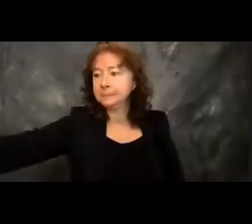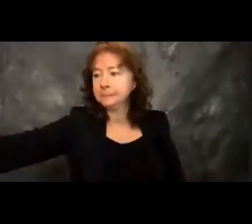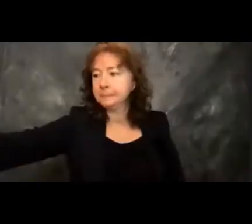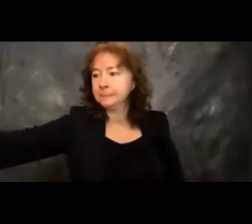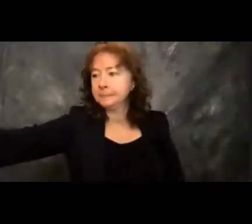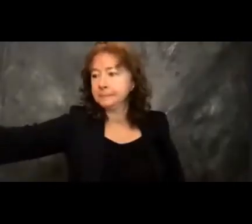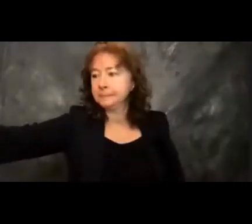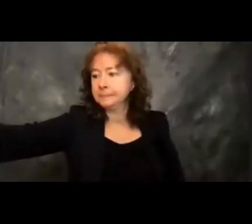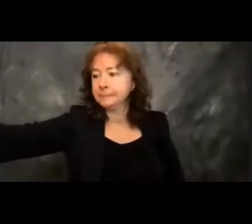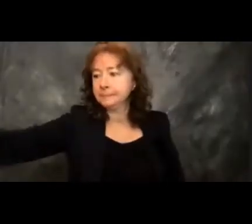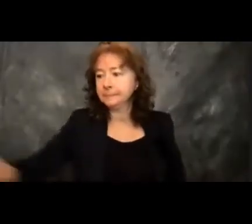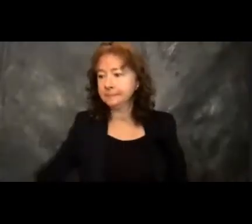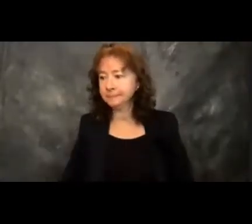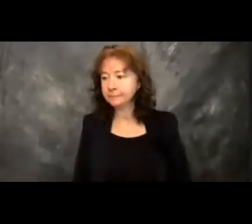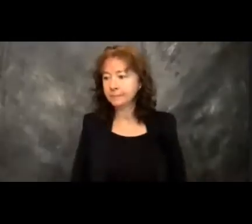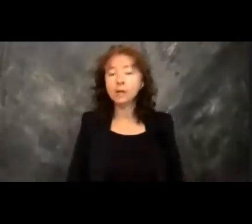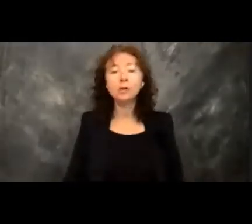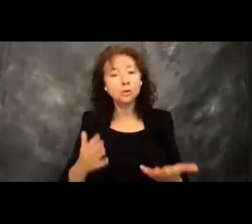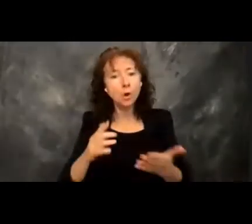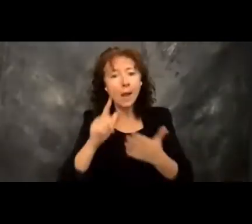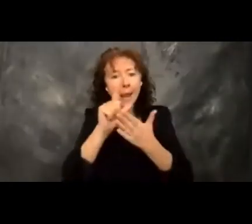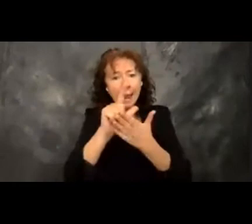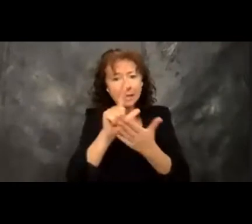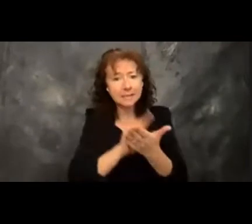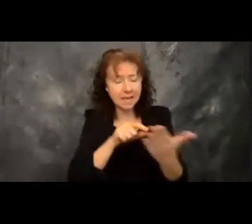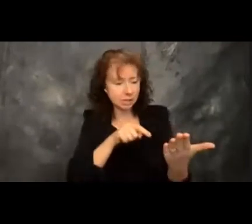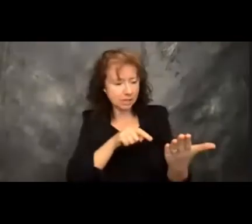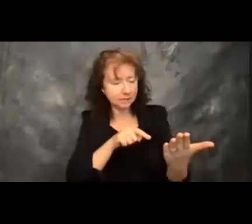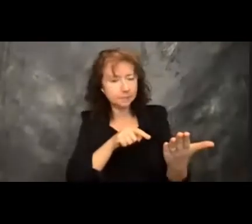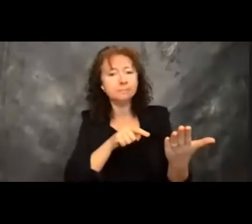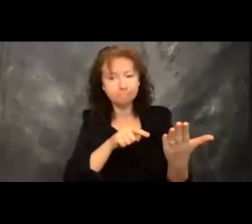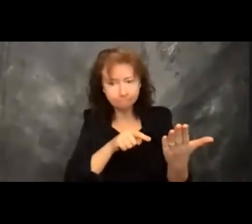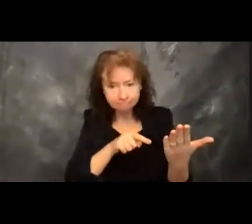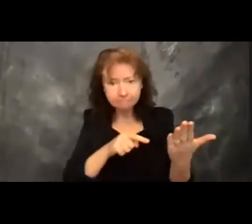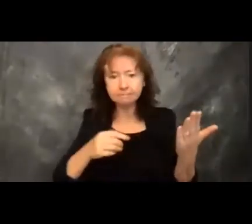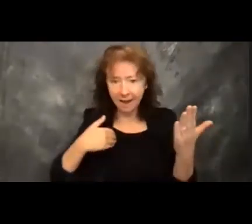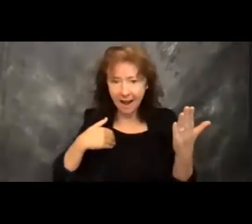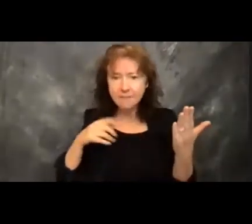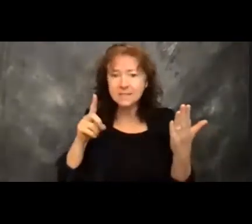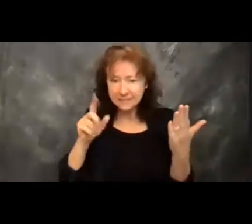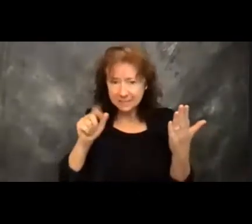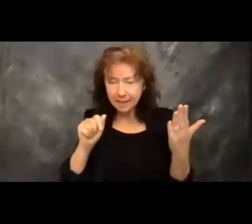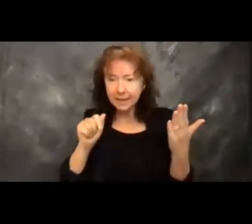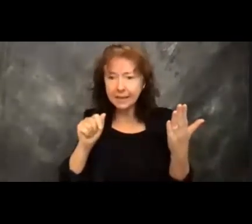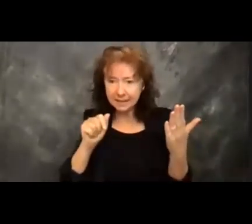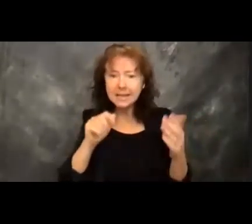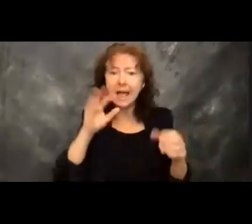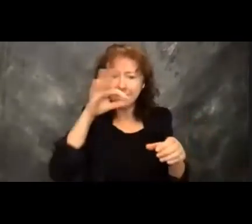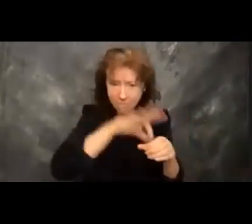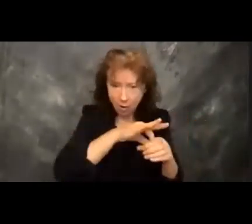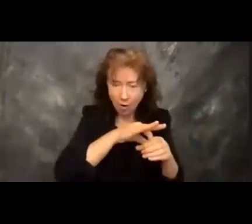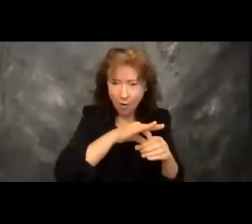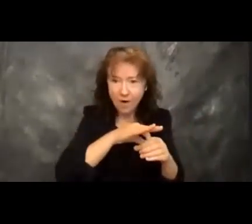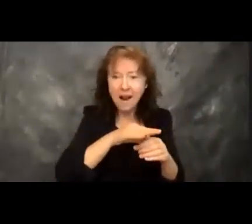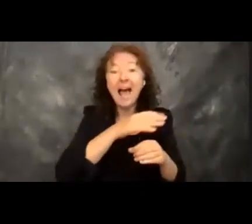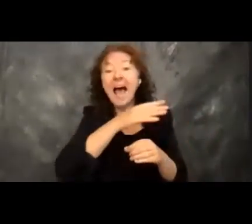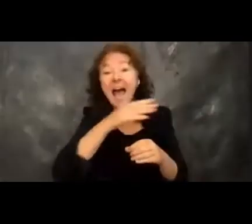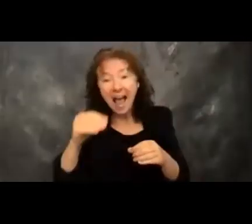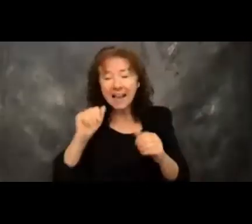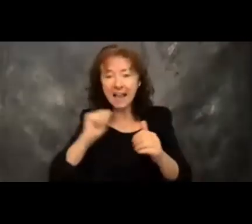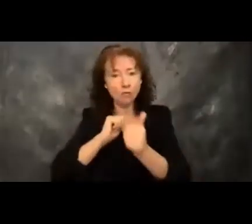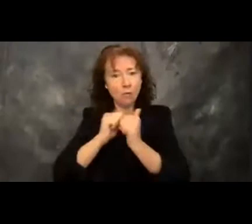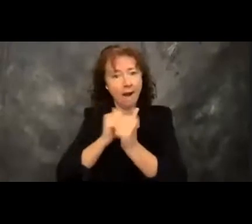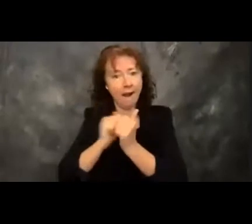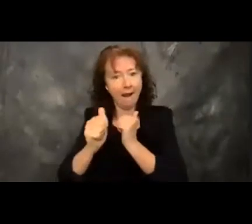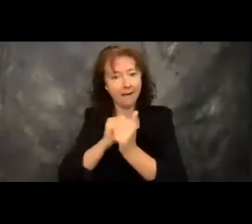new legislation that allows people with disabilities to apply the states of developing